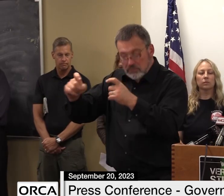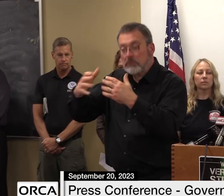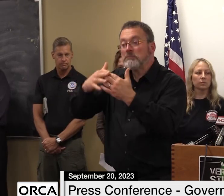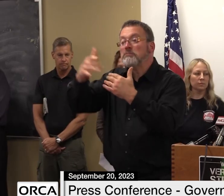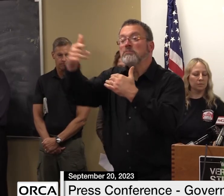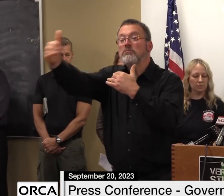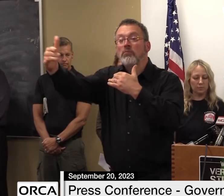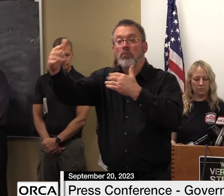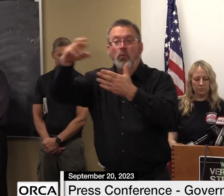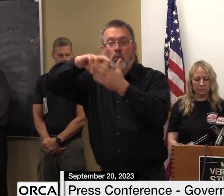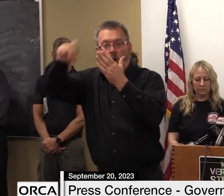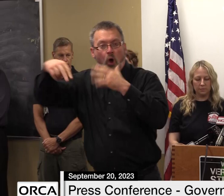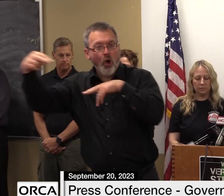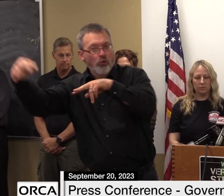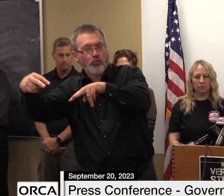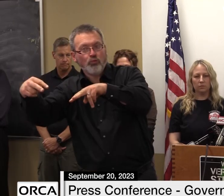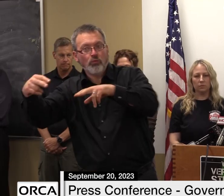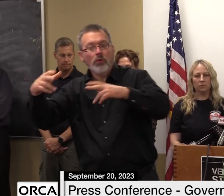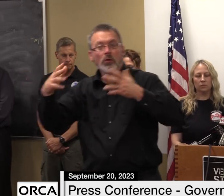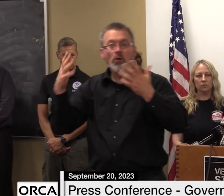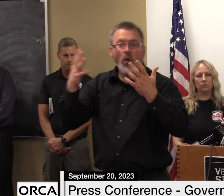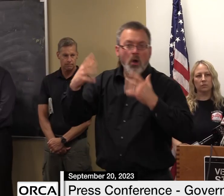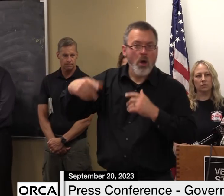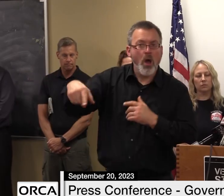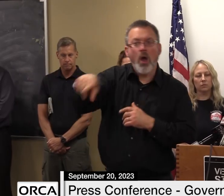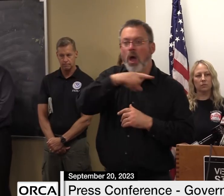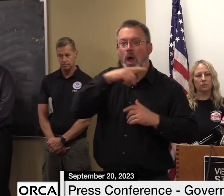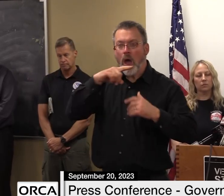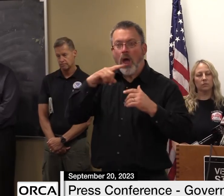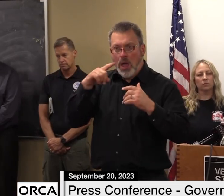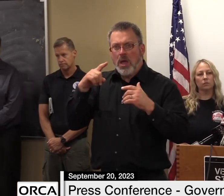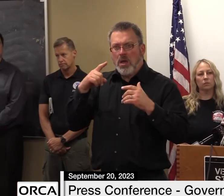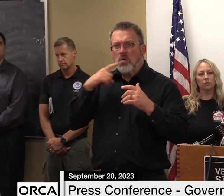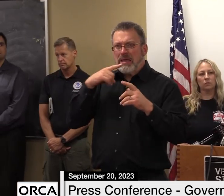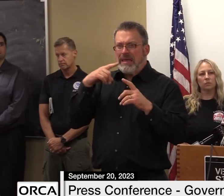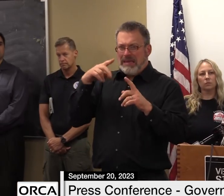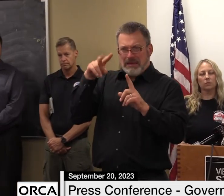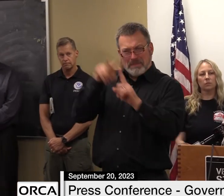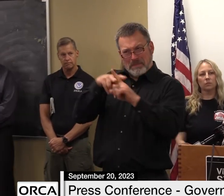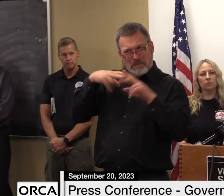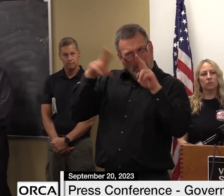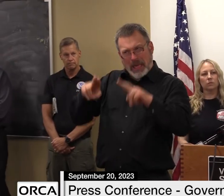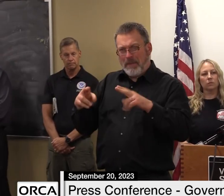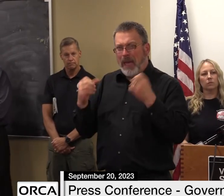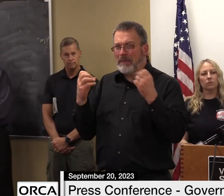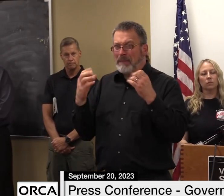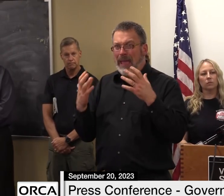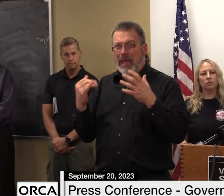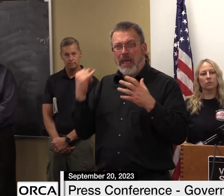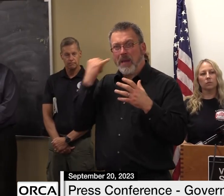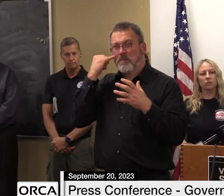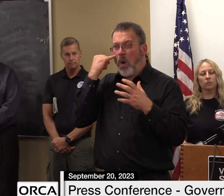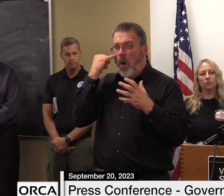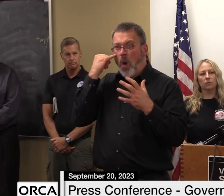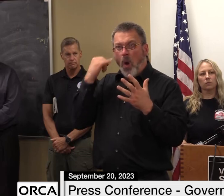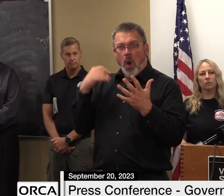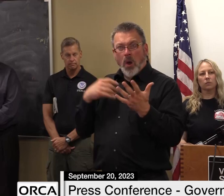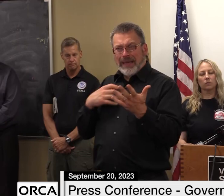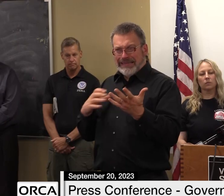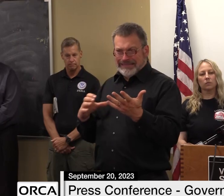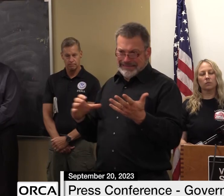applications that I've seen, the gaps are tremendous. I mean, there's really hardly anyone who's getting a large insurance payout. I could just say